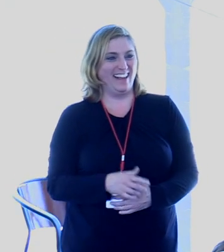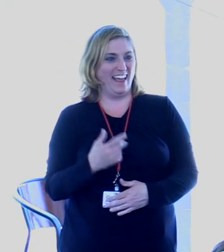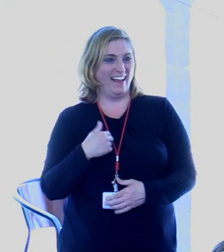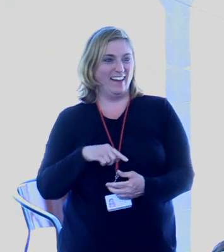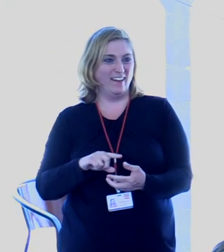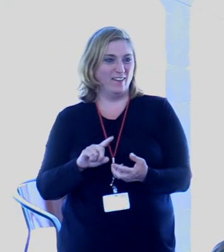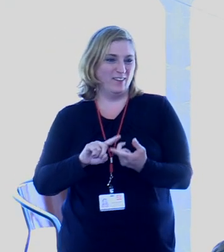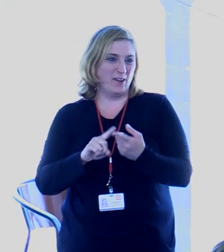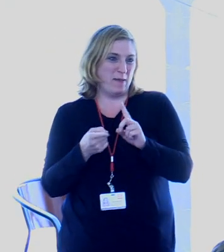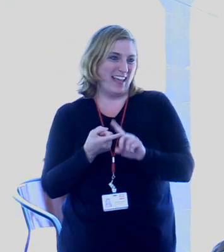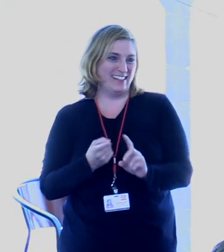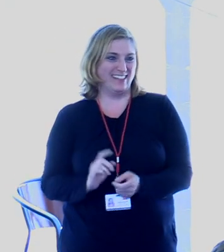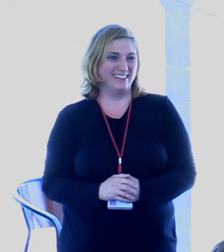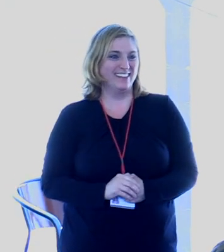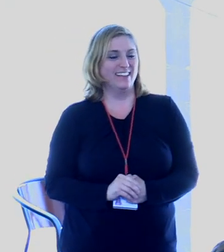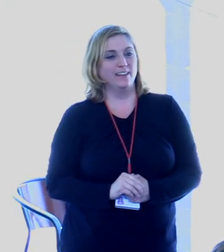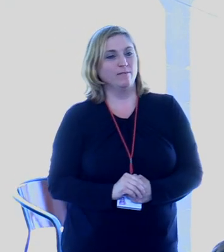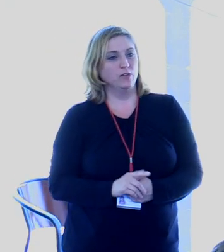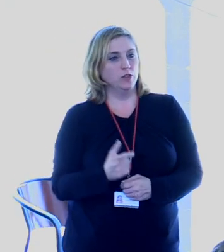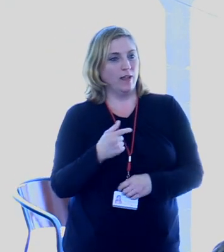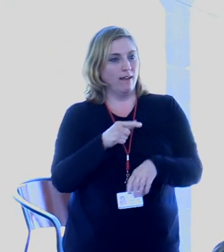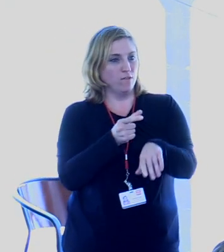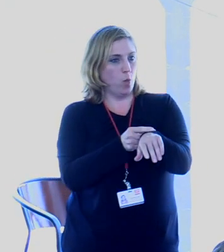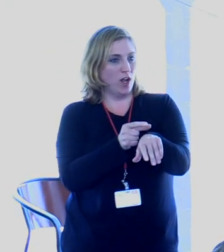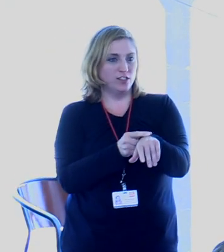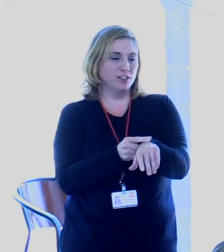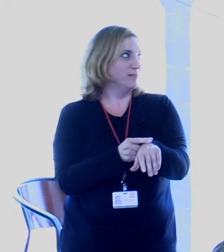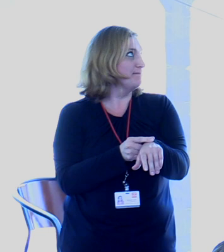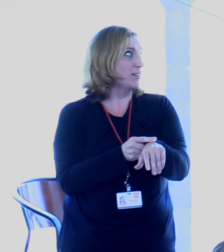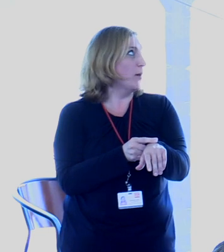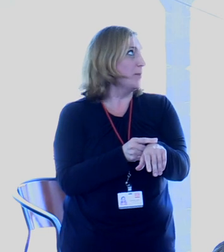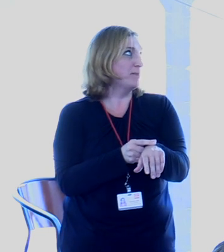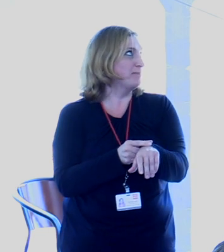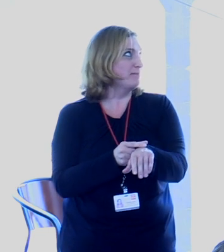So, do you have a watch?